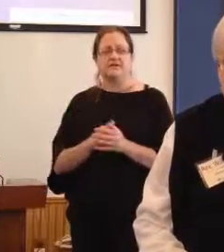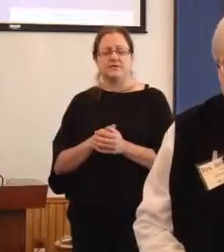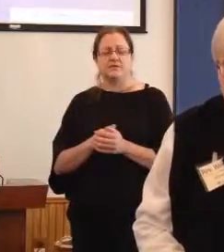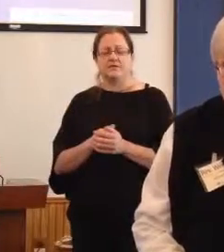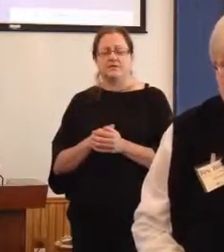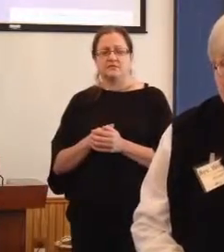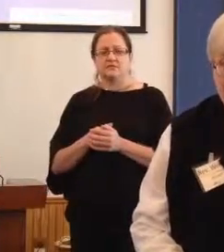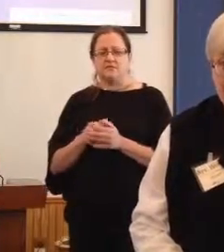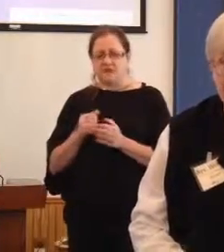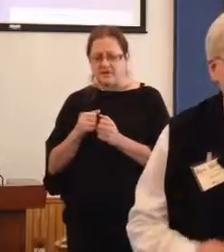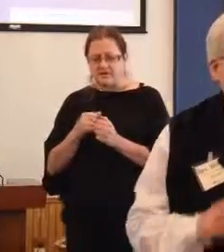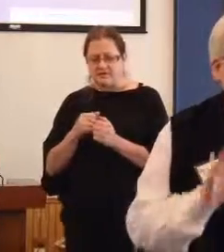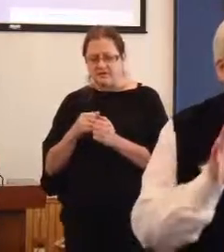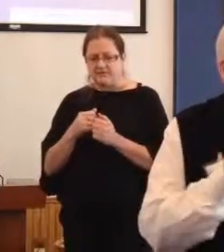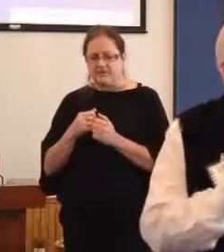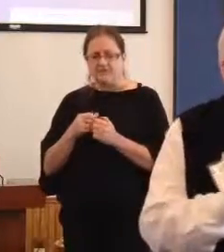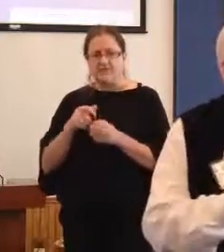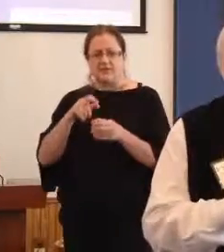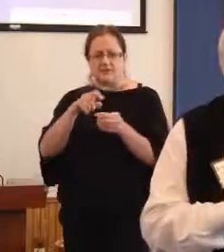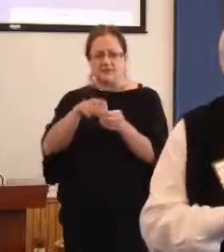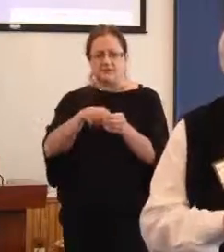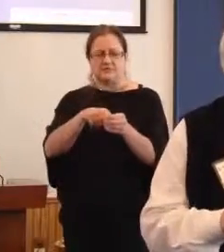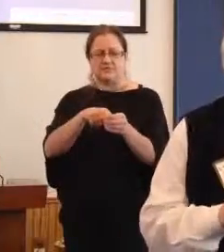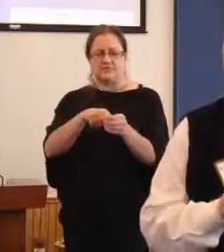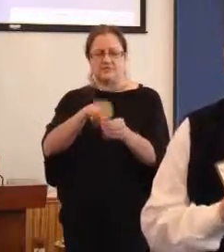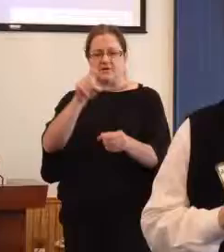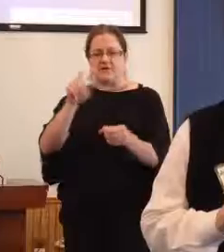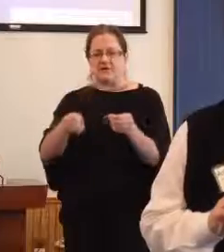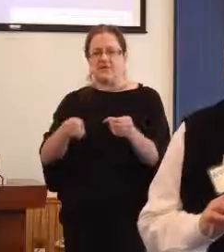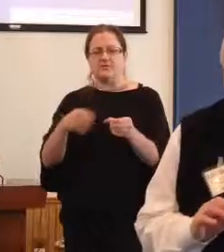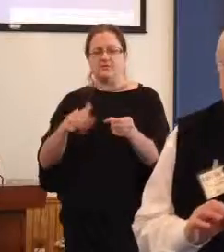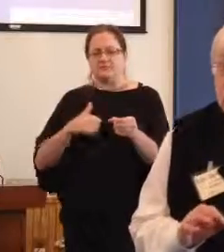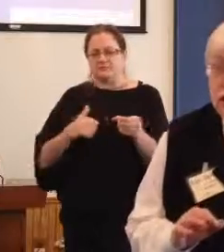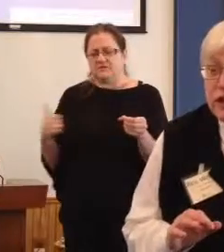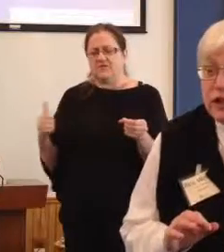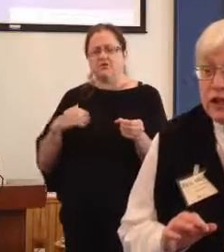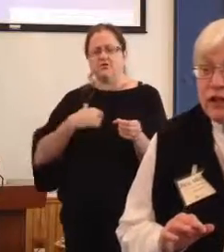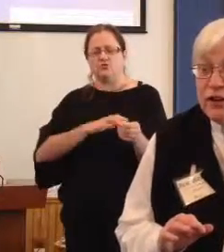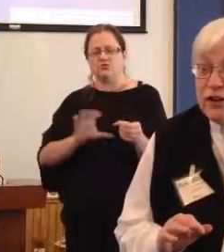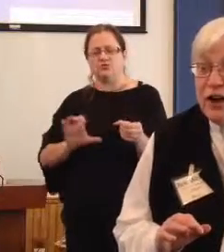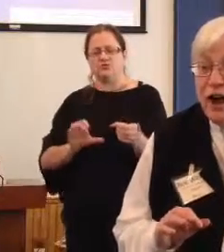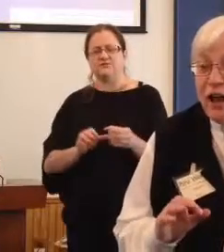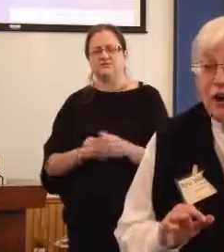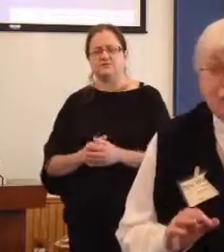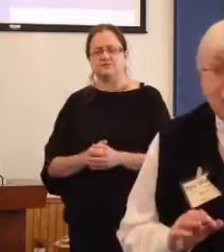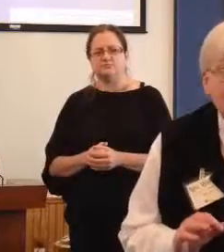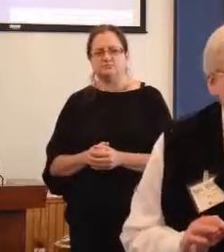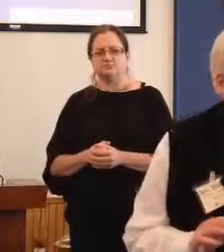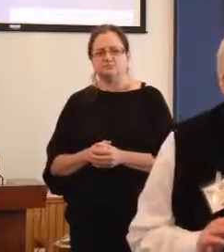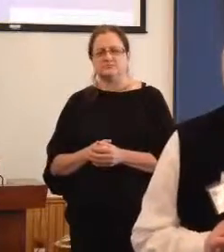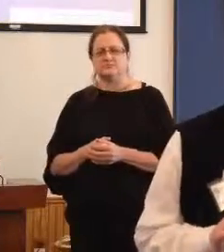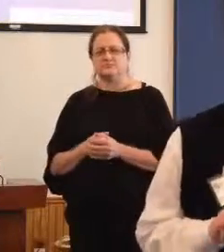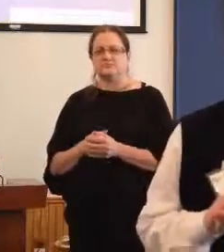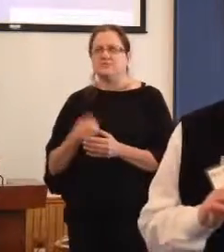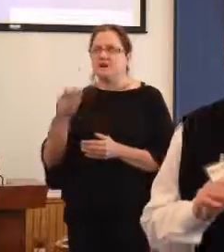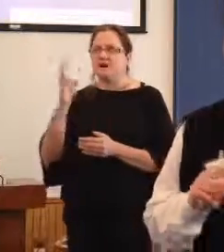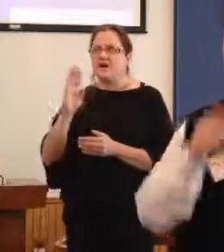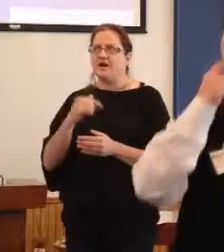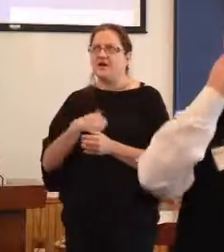Out yourself as a whispering Christian, a lover of God.